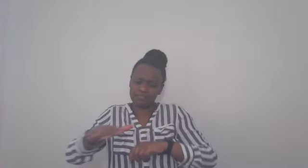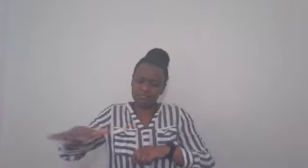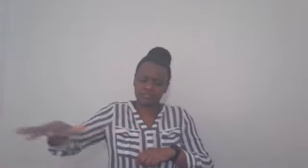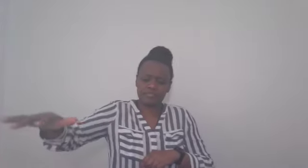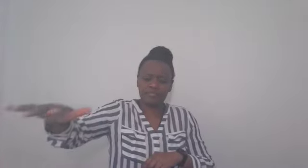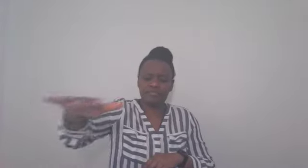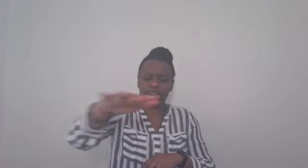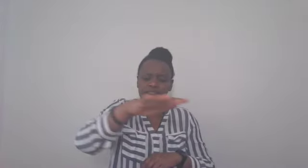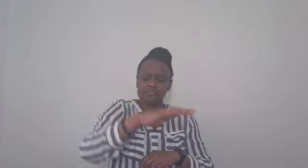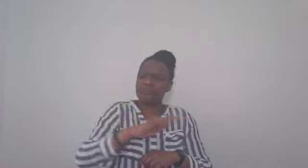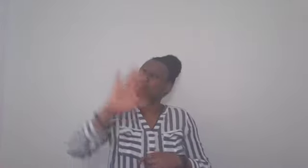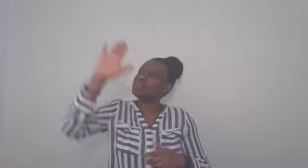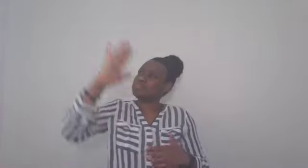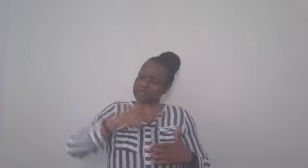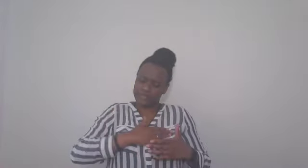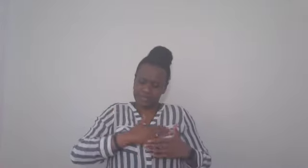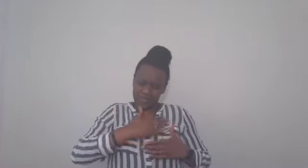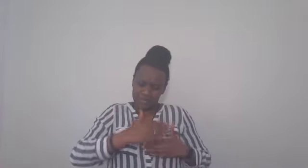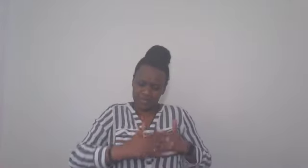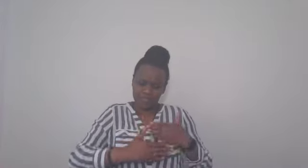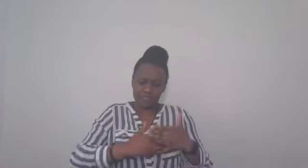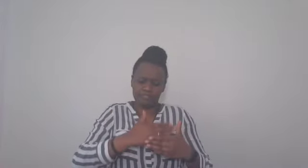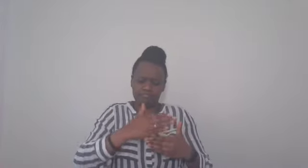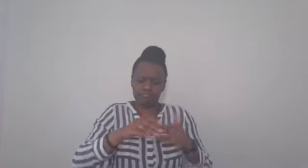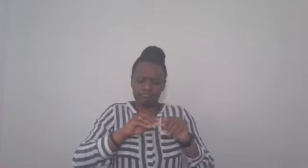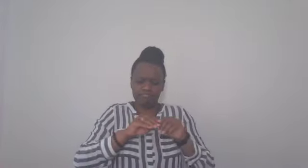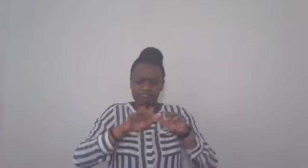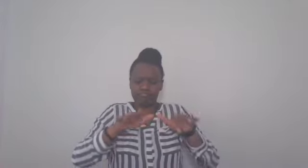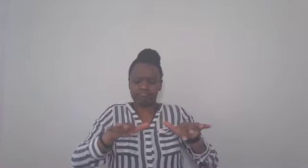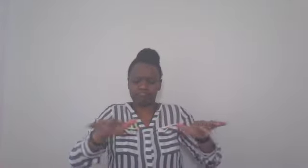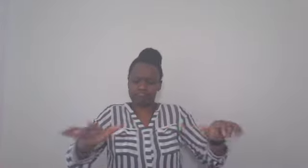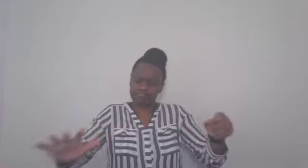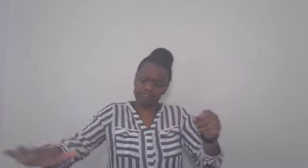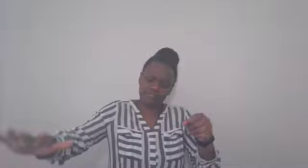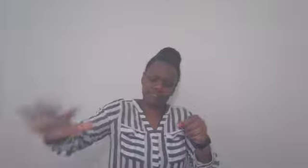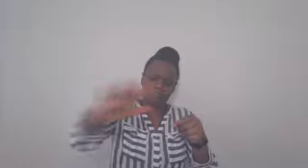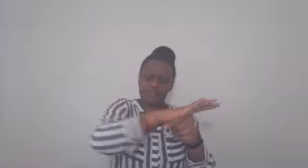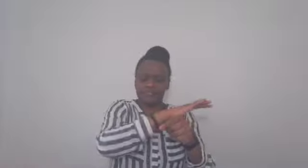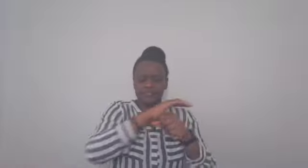Of the kindness of the Lord, the earth is full.